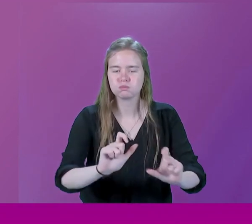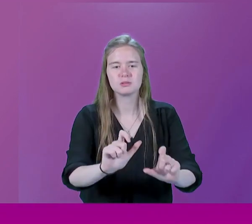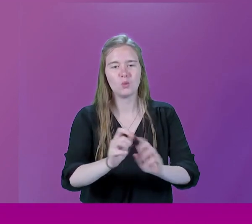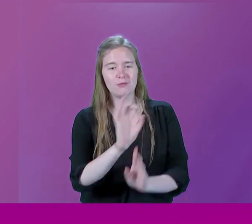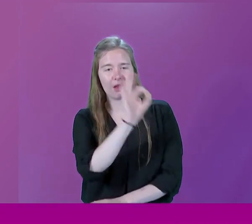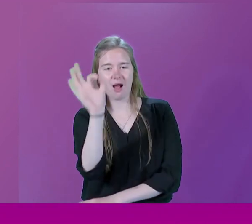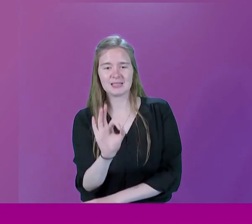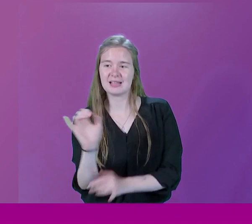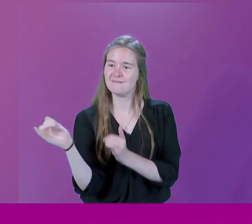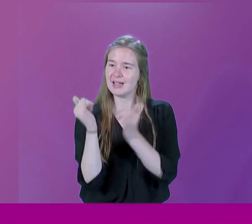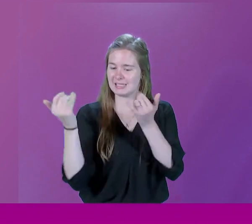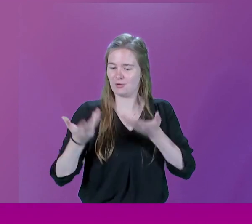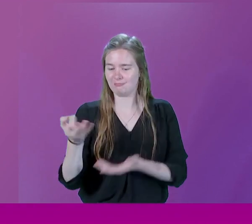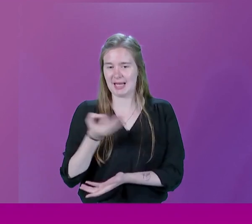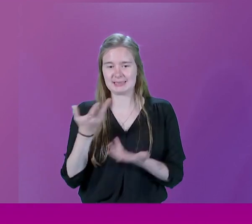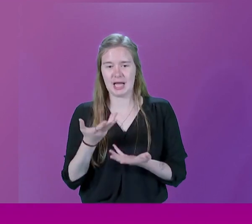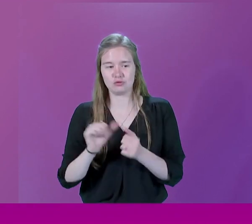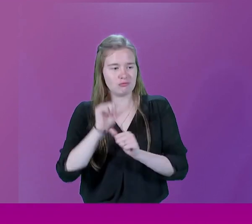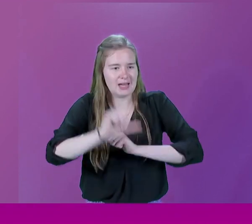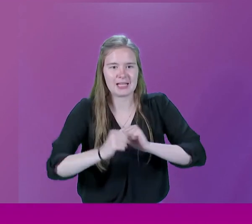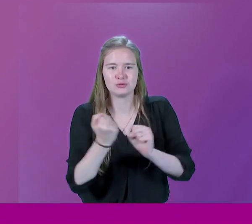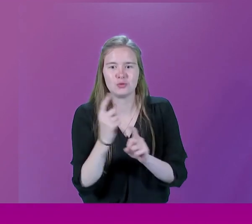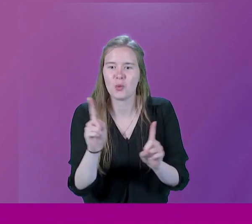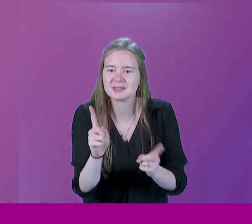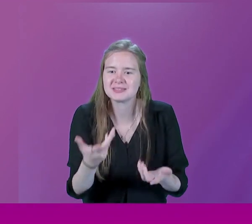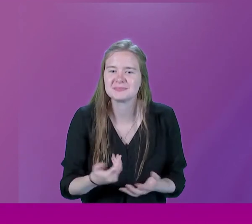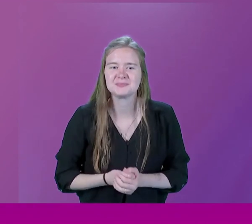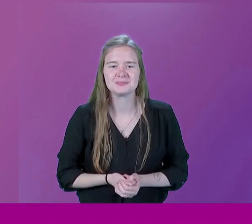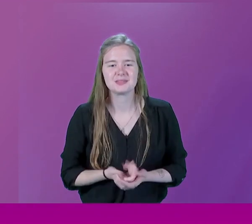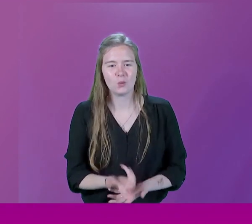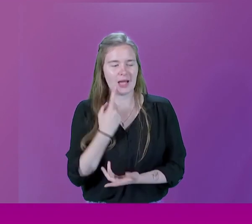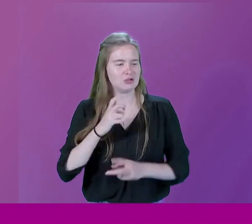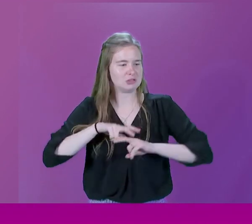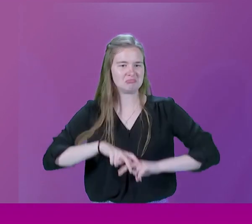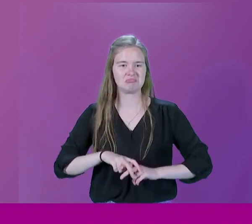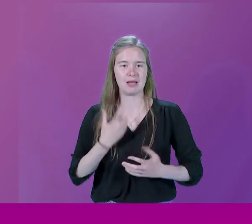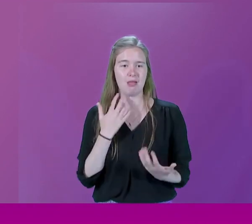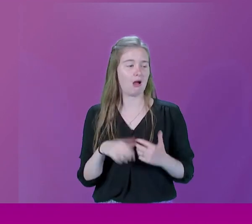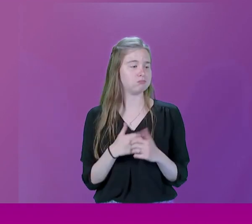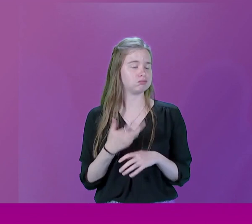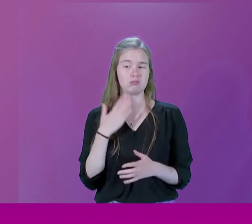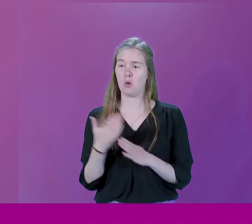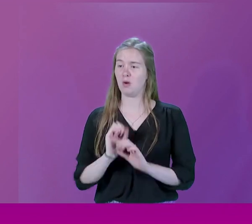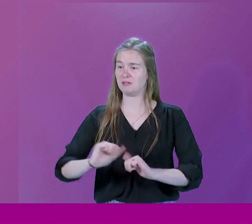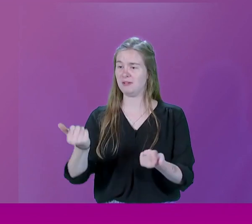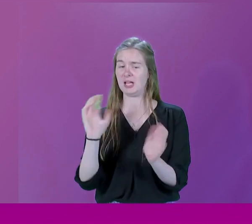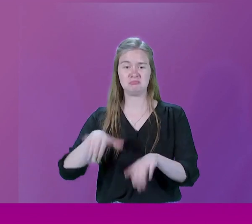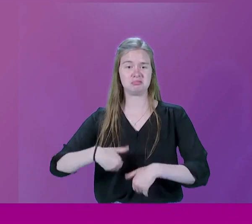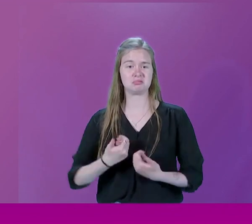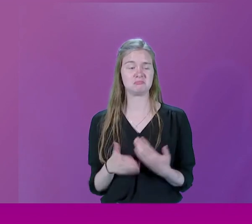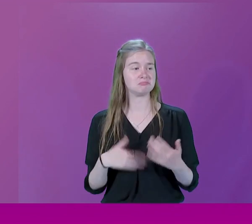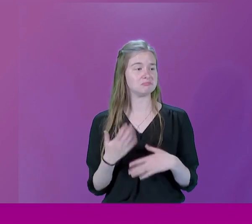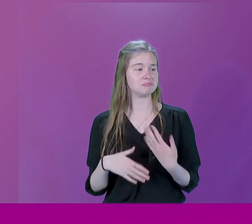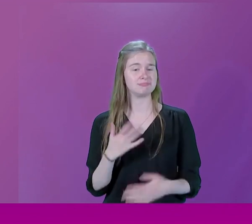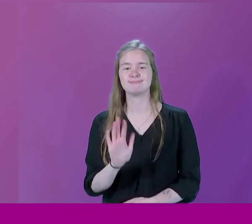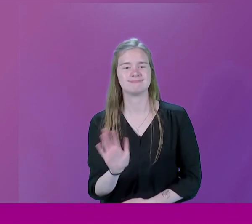the question, as the festival is asking now, where do we go from here? You know, so we can't just sit sit back and think, oh, that's working fine, that's great. So